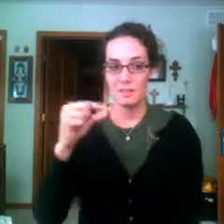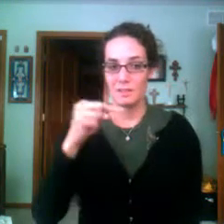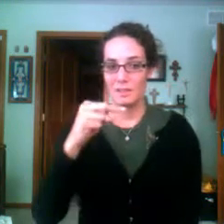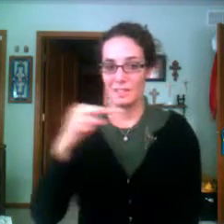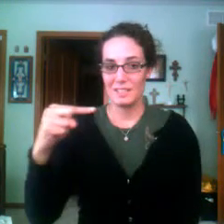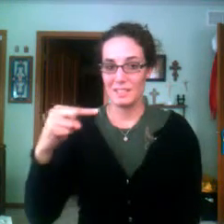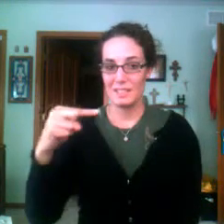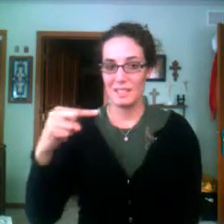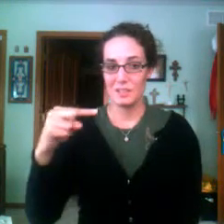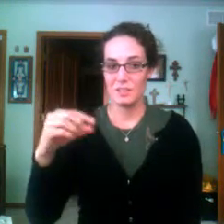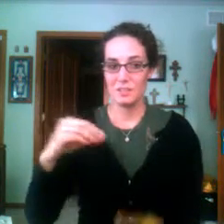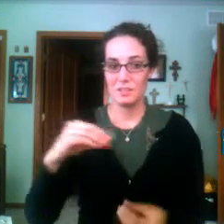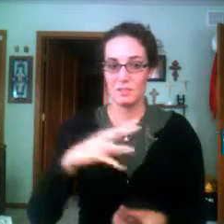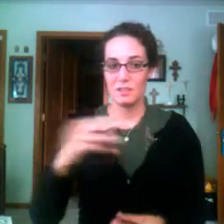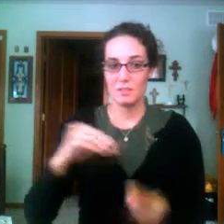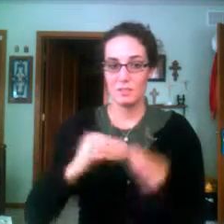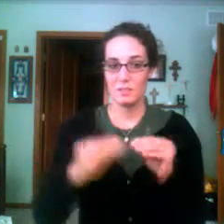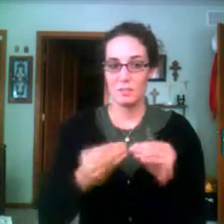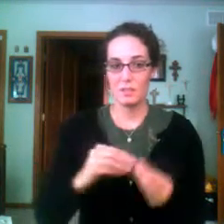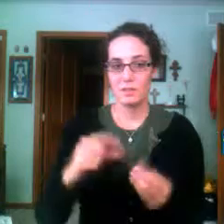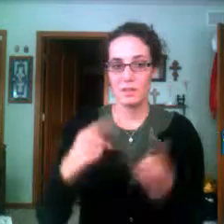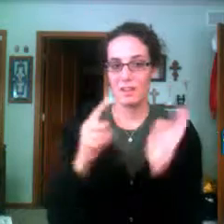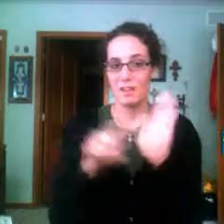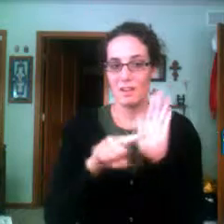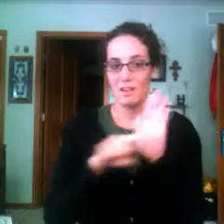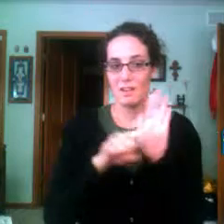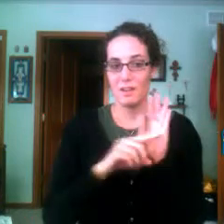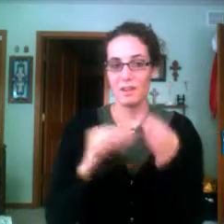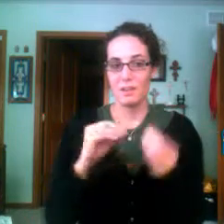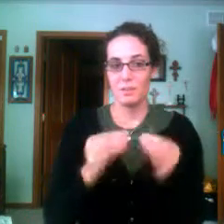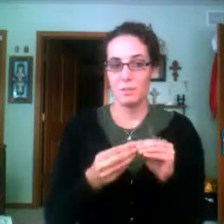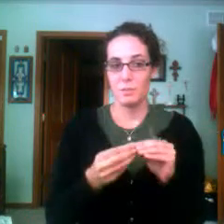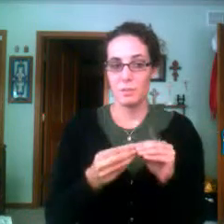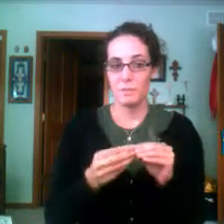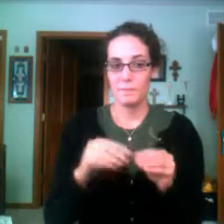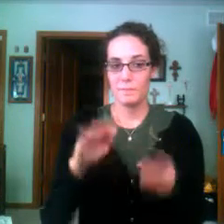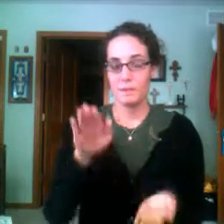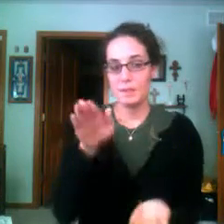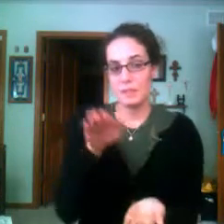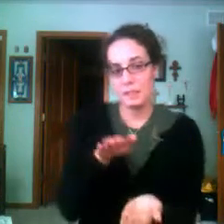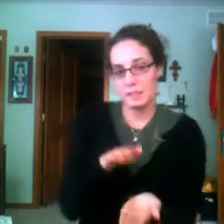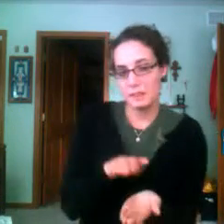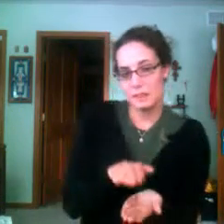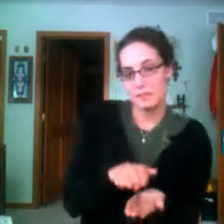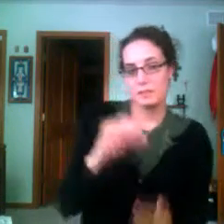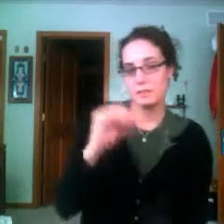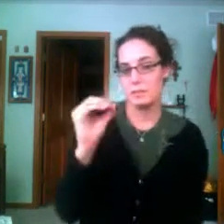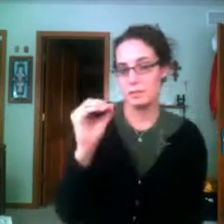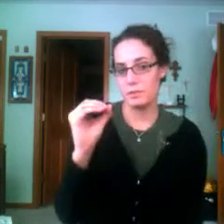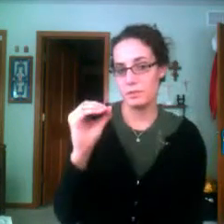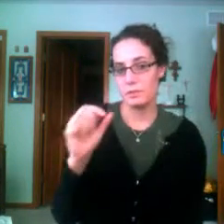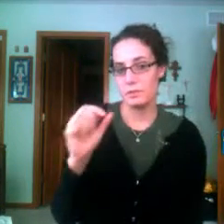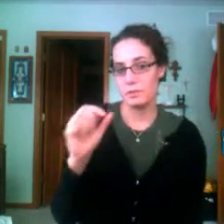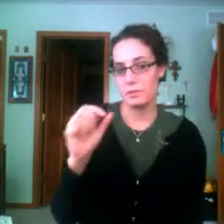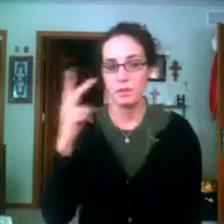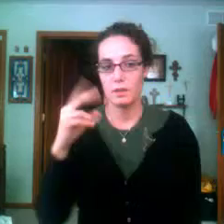a negative value, they're called. Okay, values are less than 0. In fact, let's look at that on a number line here. I've changed my numbers.